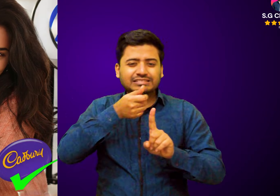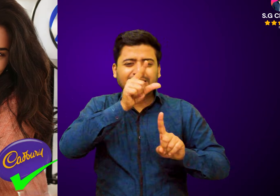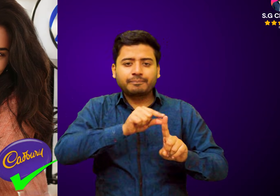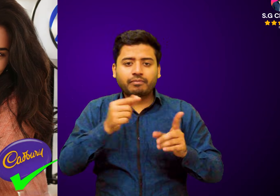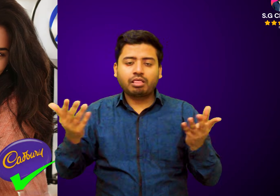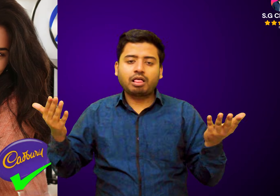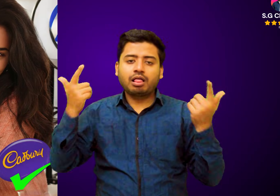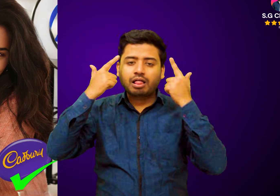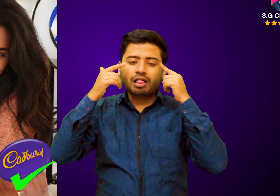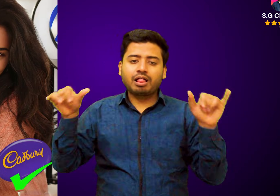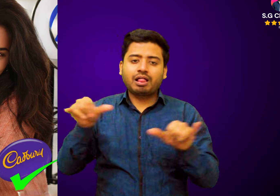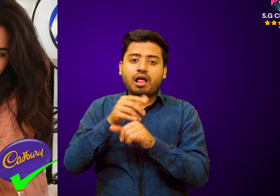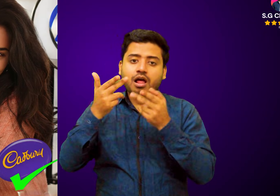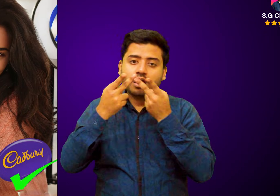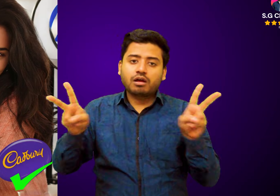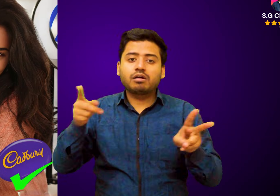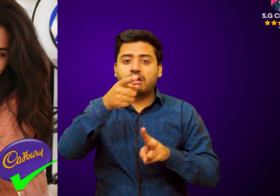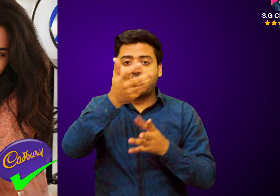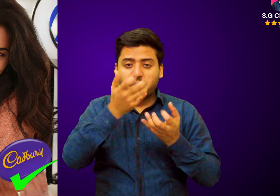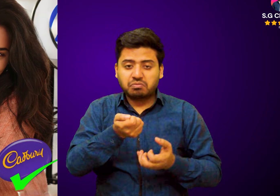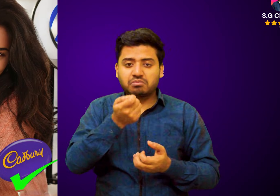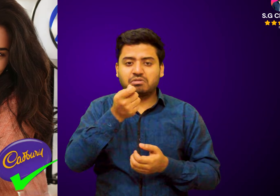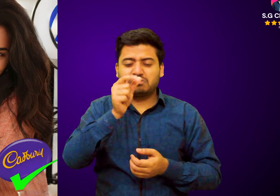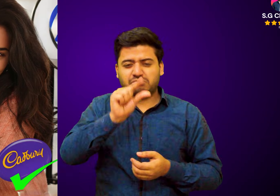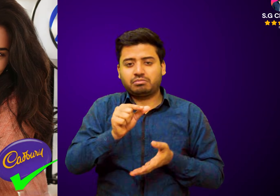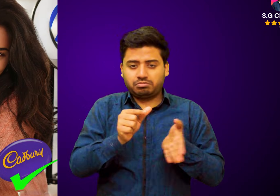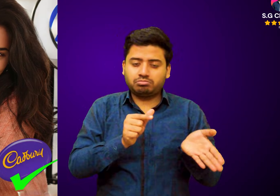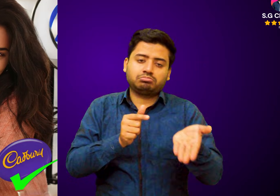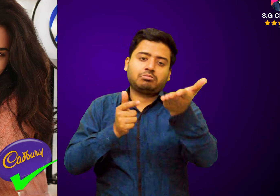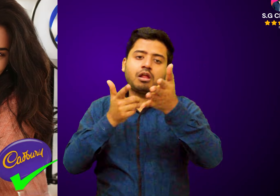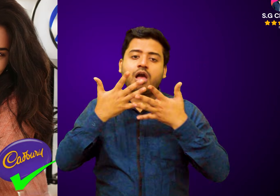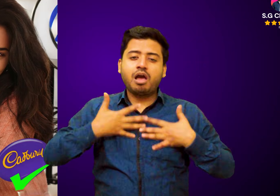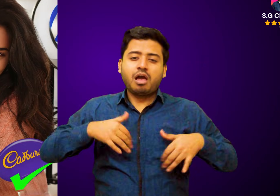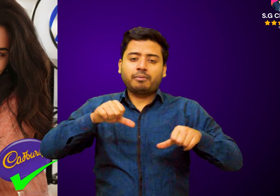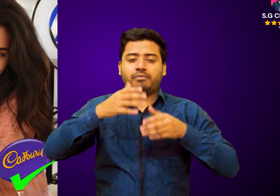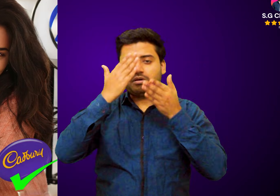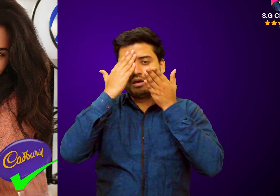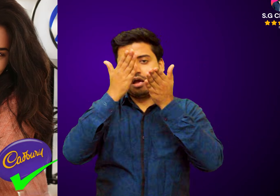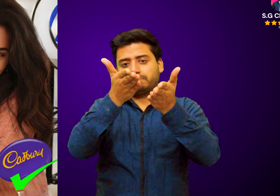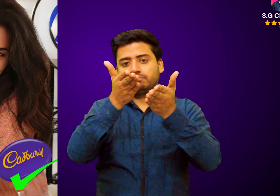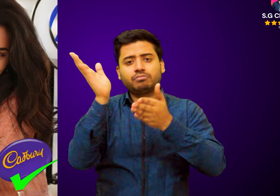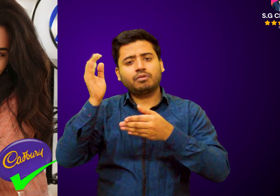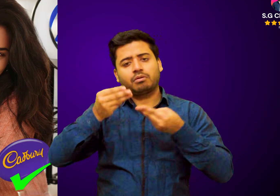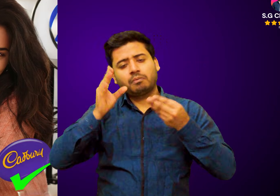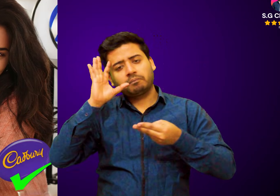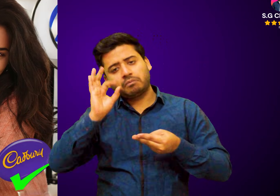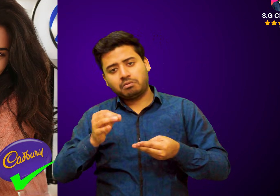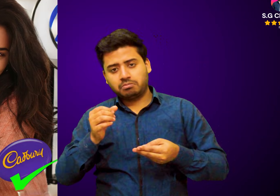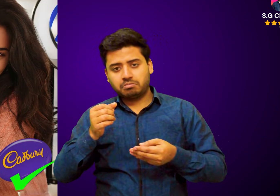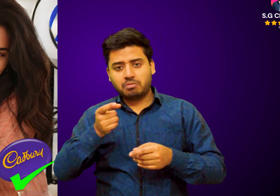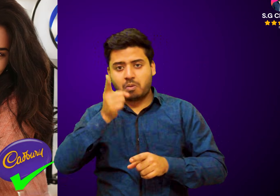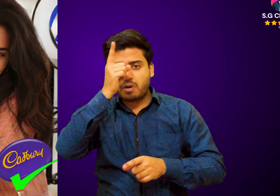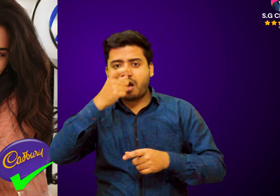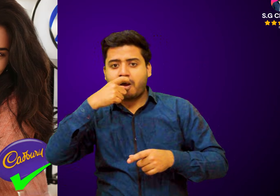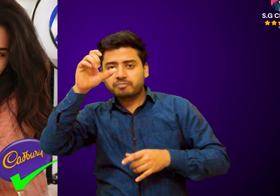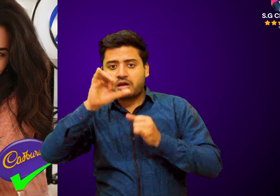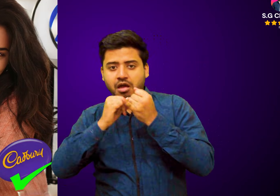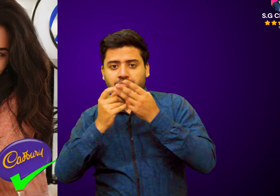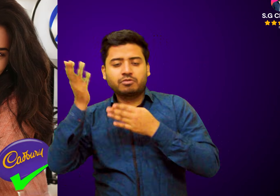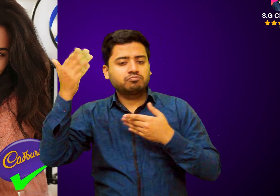from cocoa butter to cheaper fats alters the nutritional profile. What to do? Read the label. Always check the ingredients list on